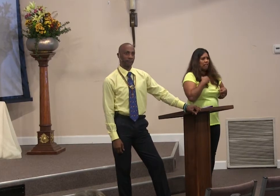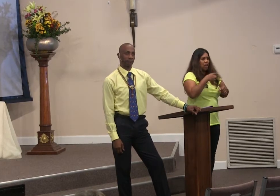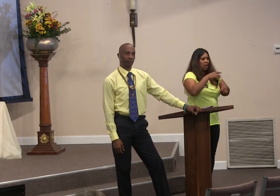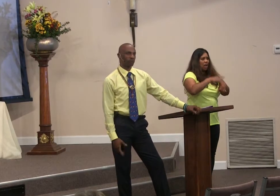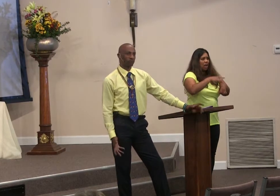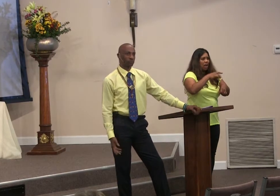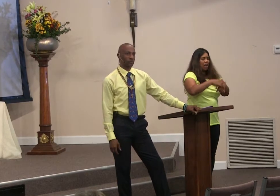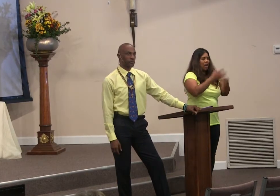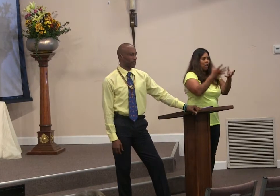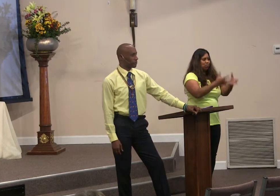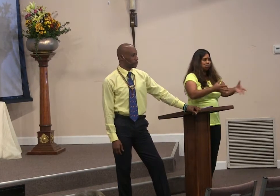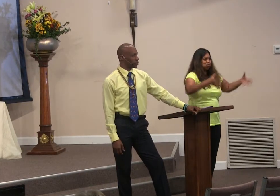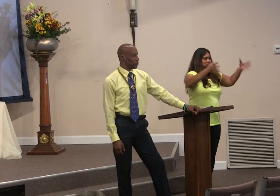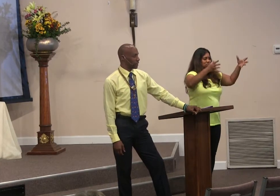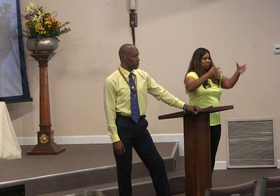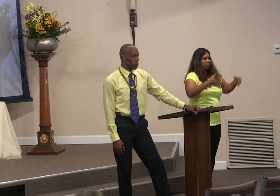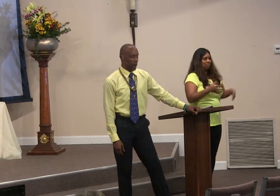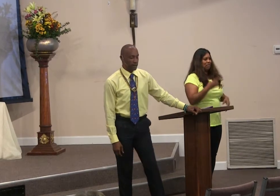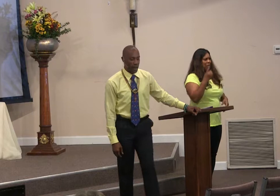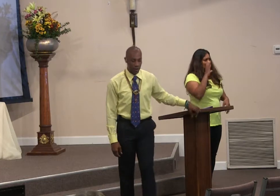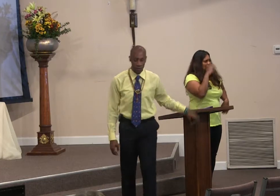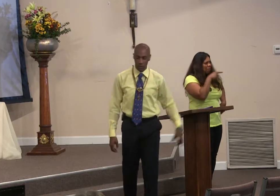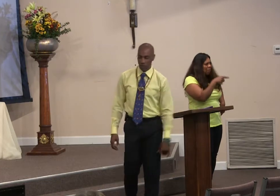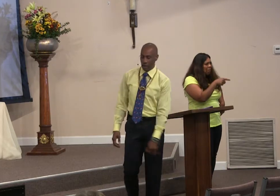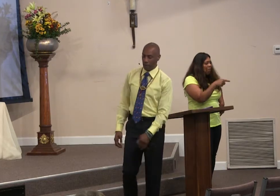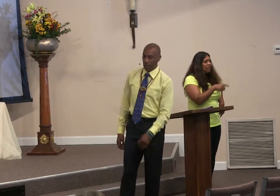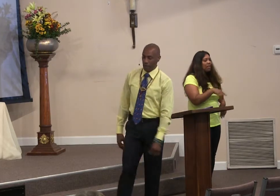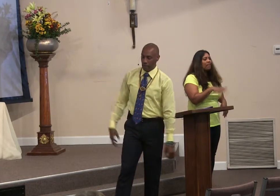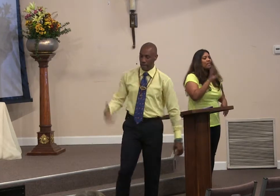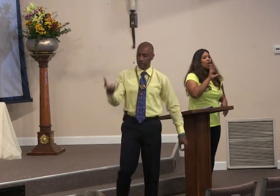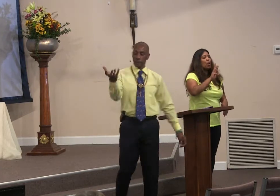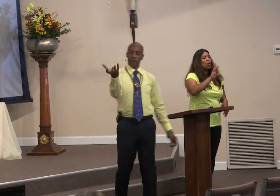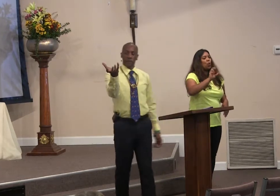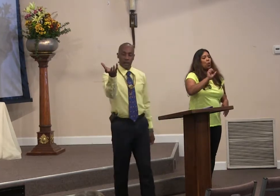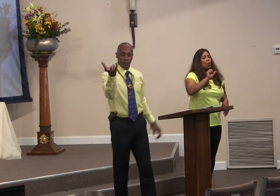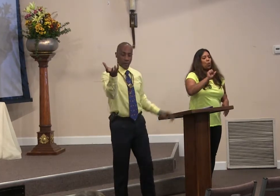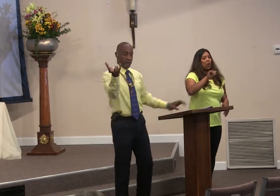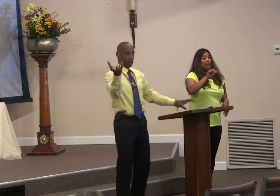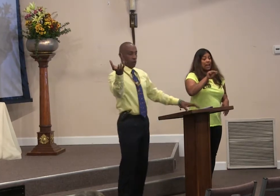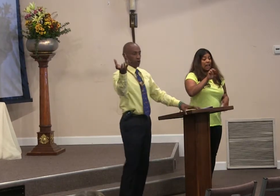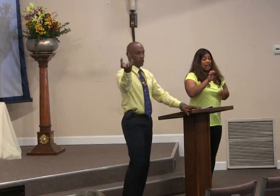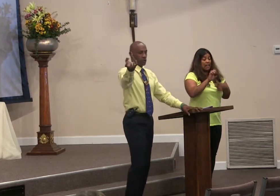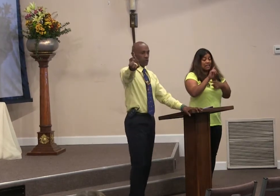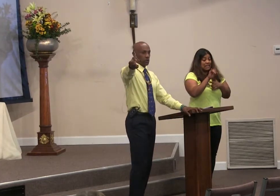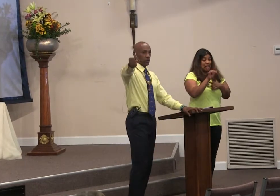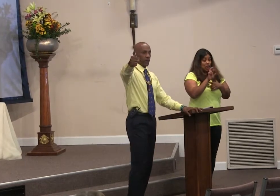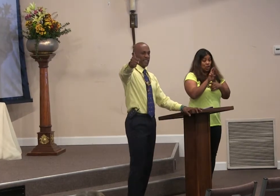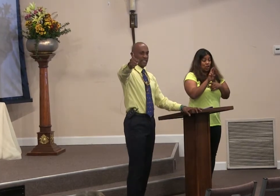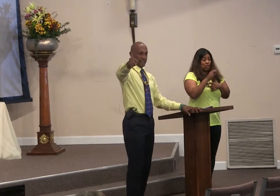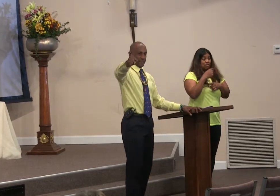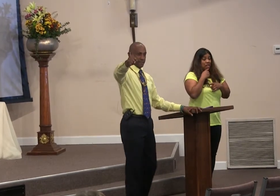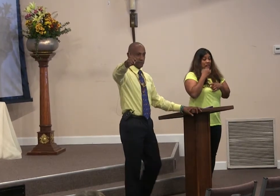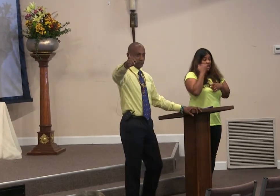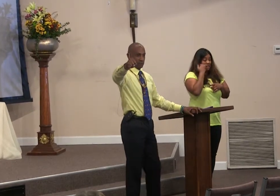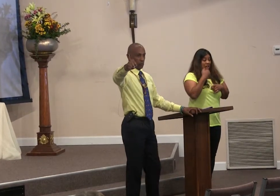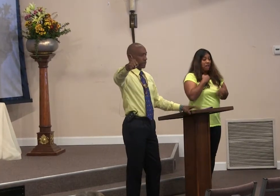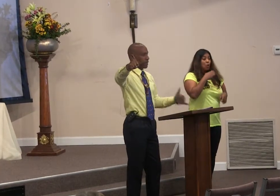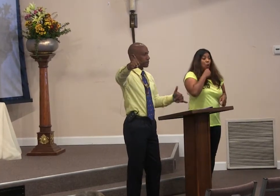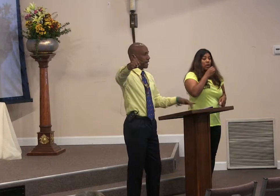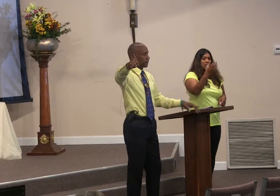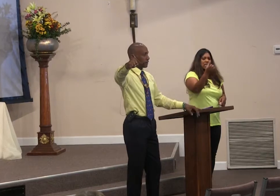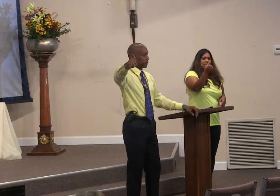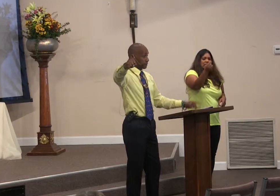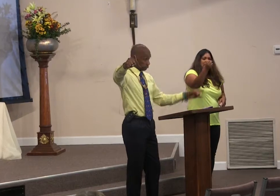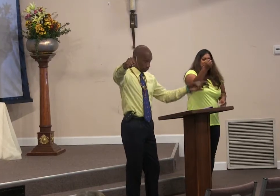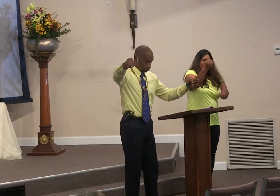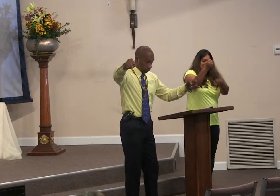on it. Something strange. Wayne Dyer used to say that if you take an orange and you squeeze it, what